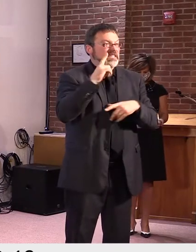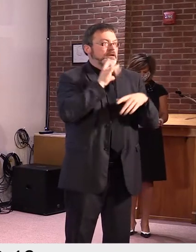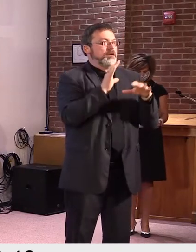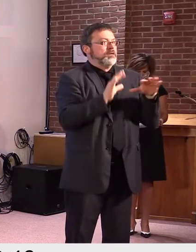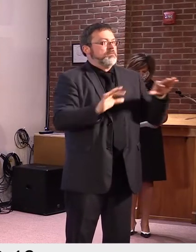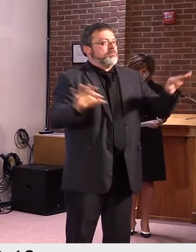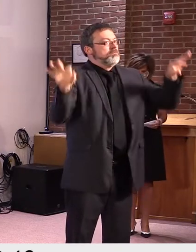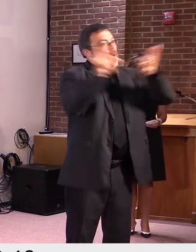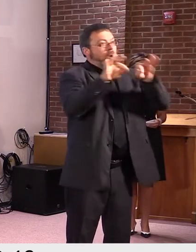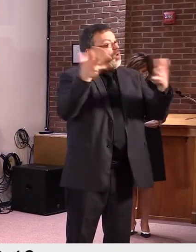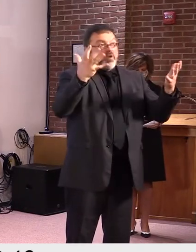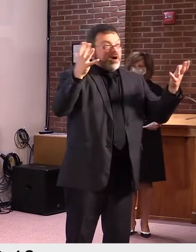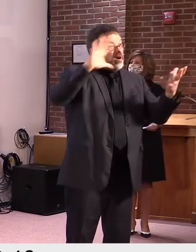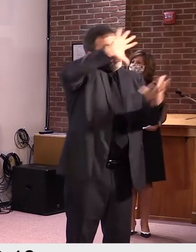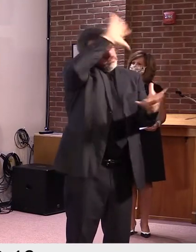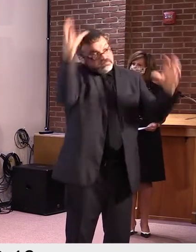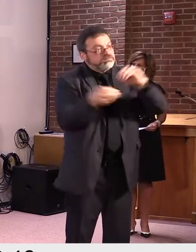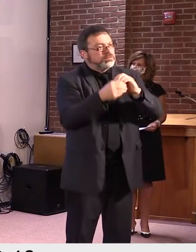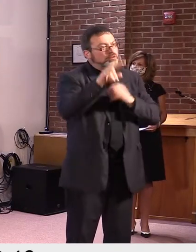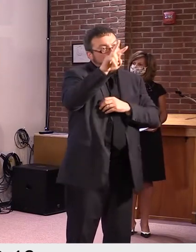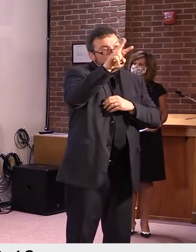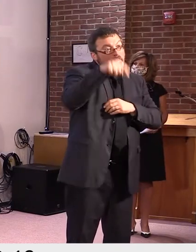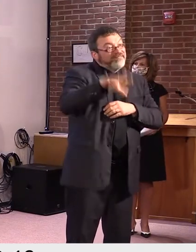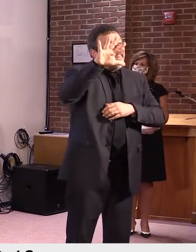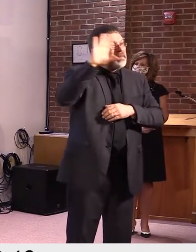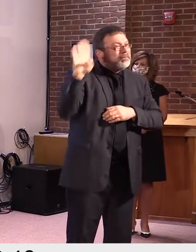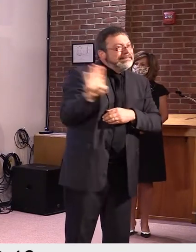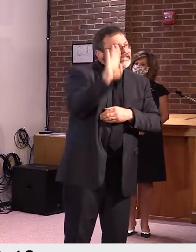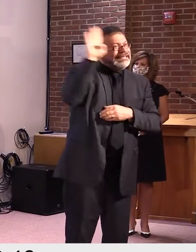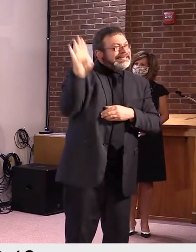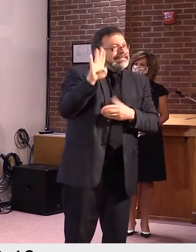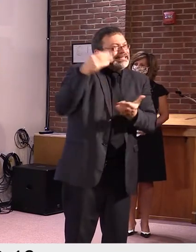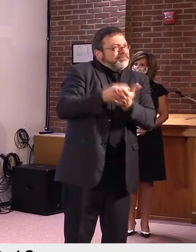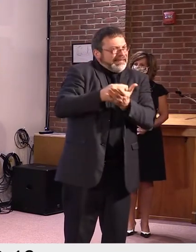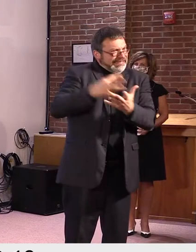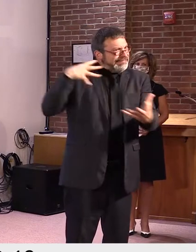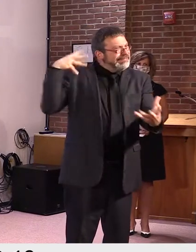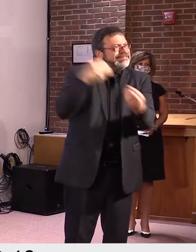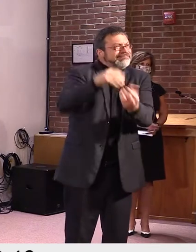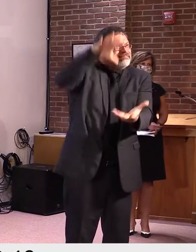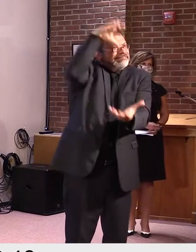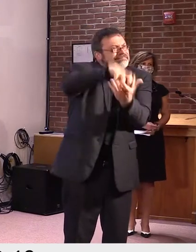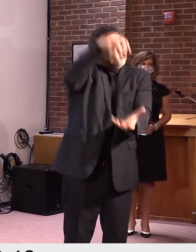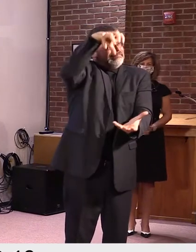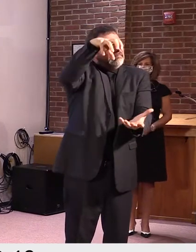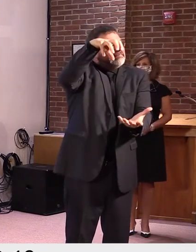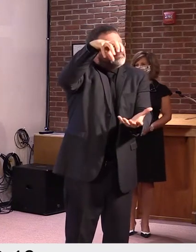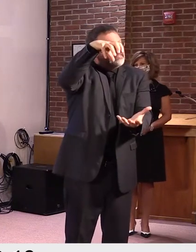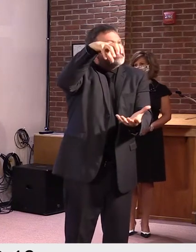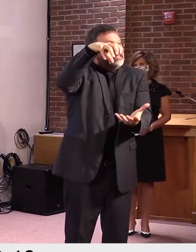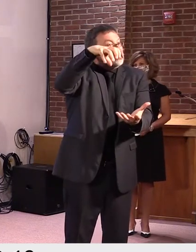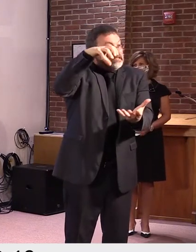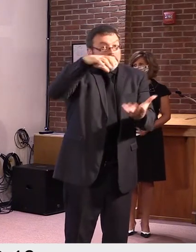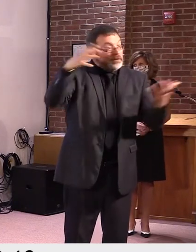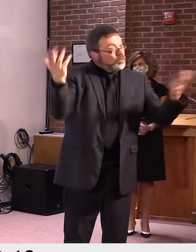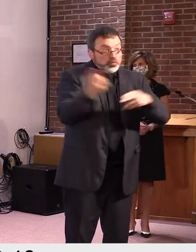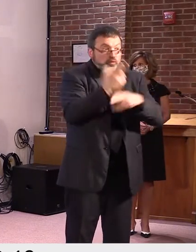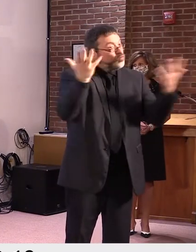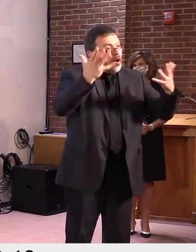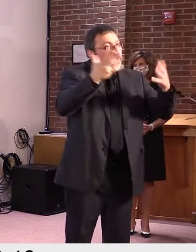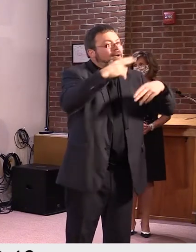to Vermont for a variety of items, such as for planning of roads, community items, hospitals, first